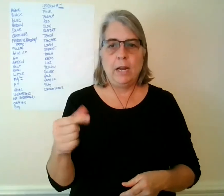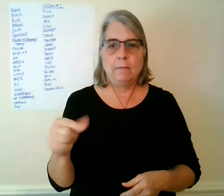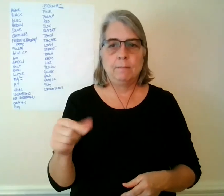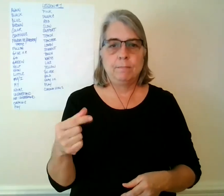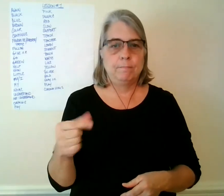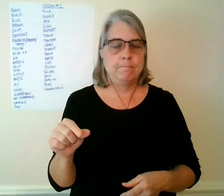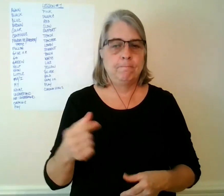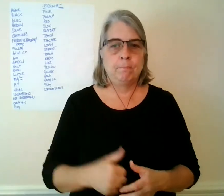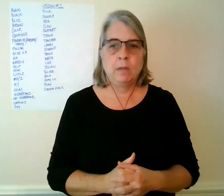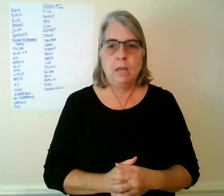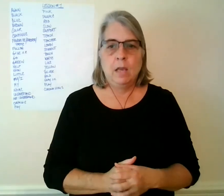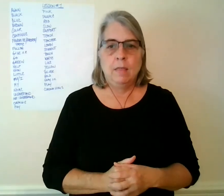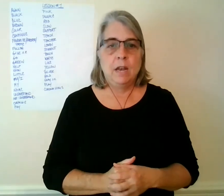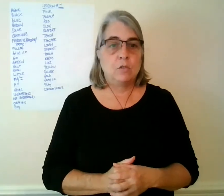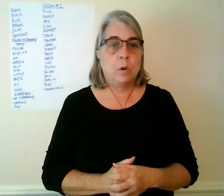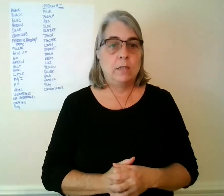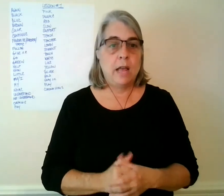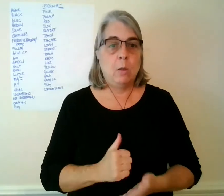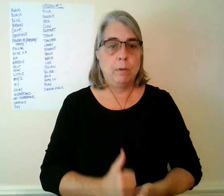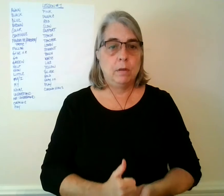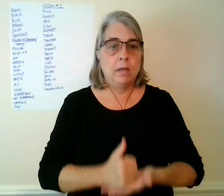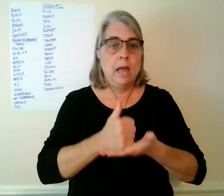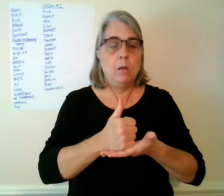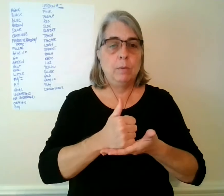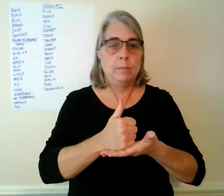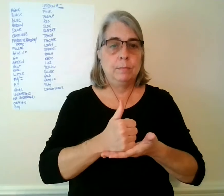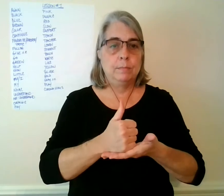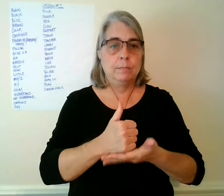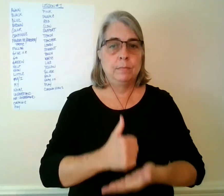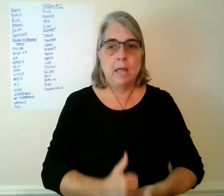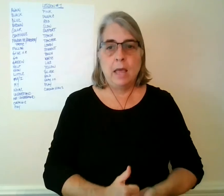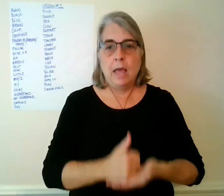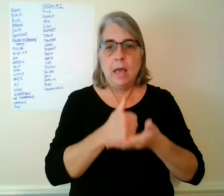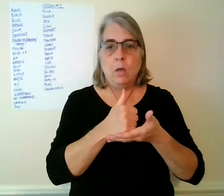green. The next one is help, help. Help,